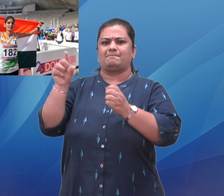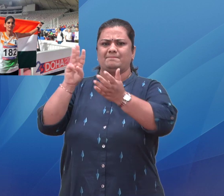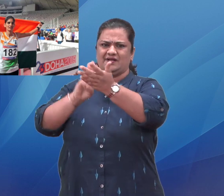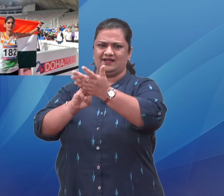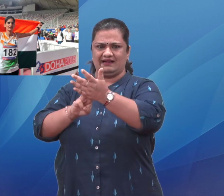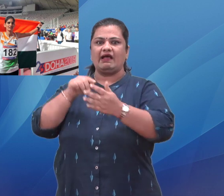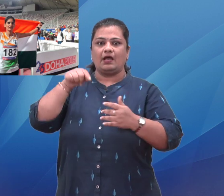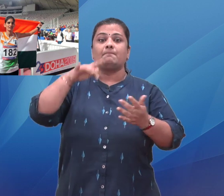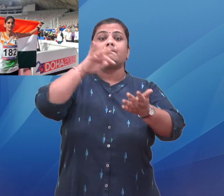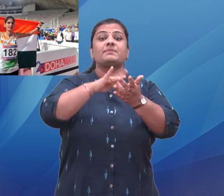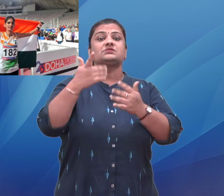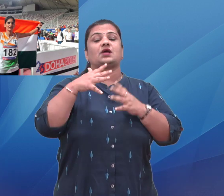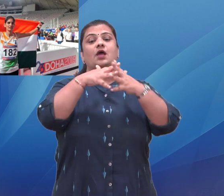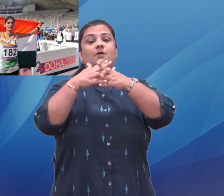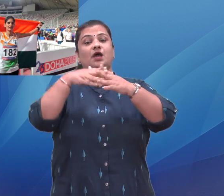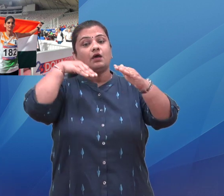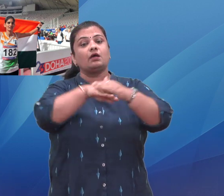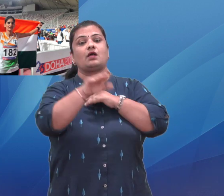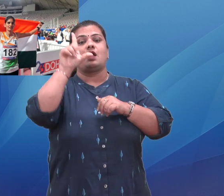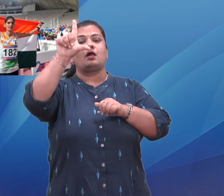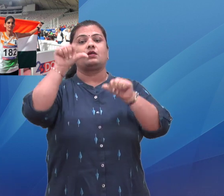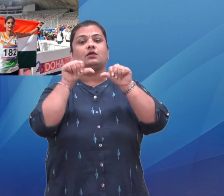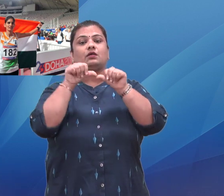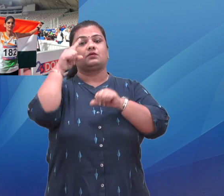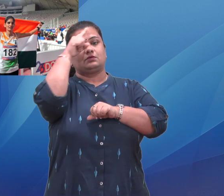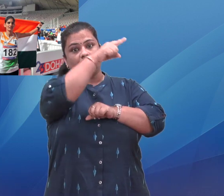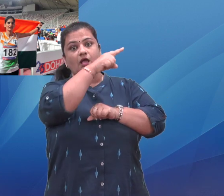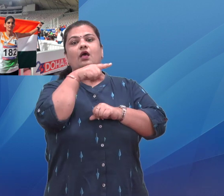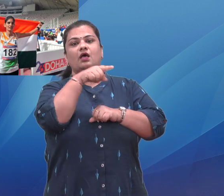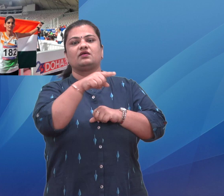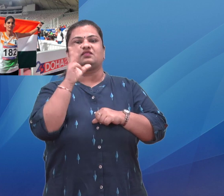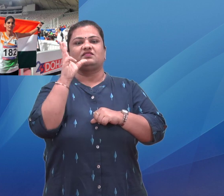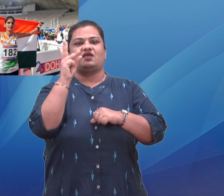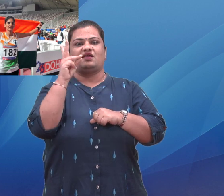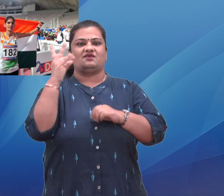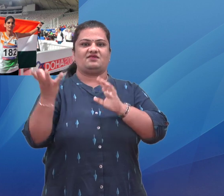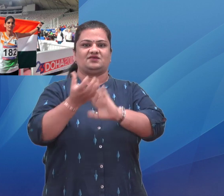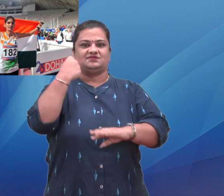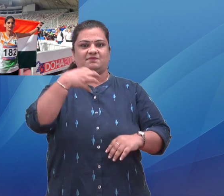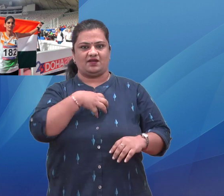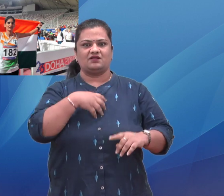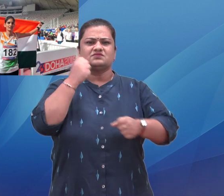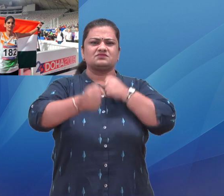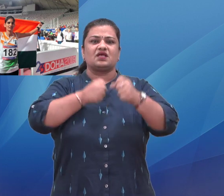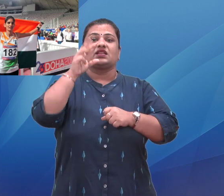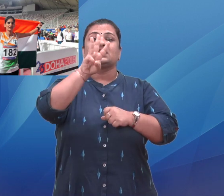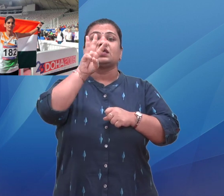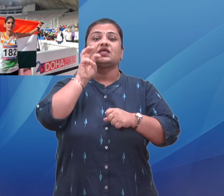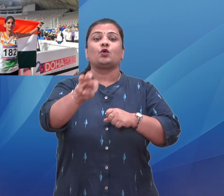the distance in 8 minutes 57 seconds to finish third. Parul will be competing in the women's 3000